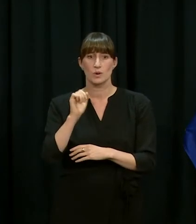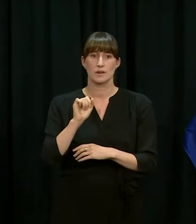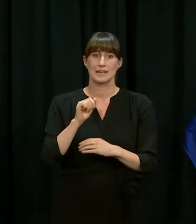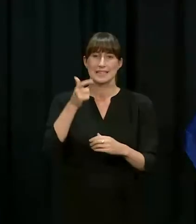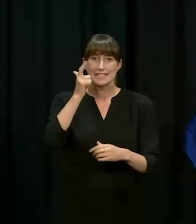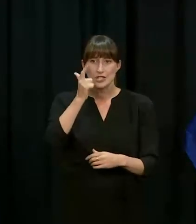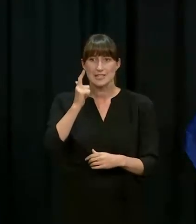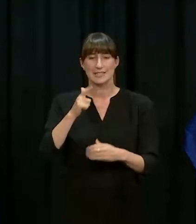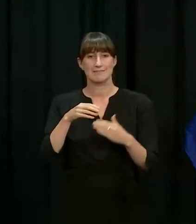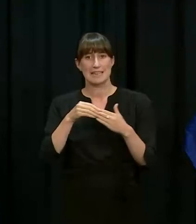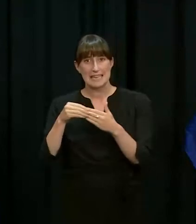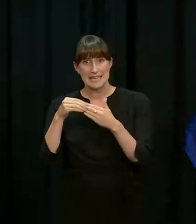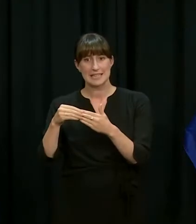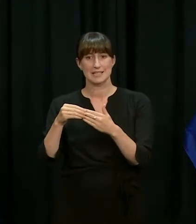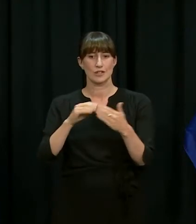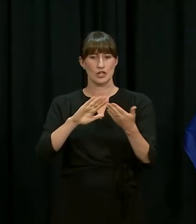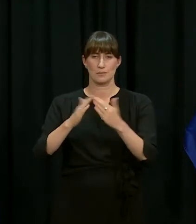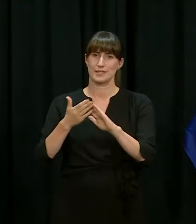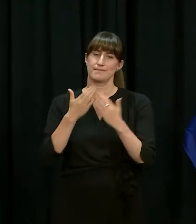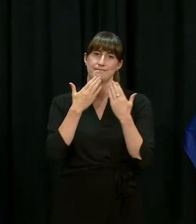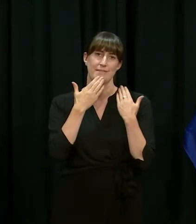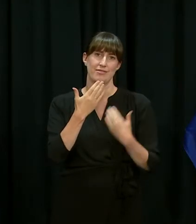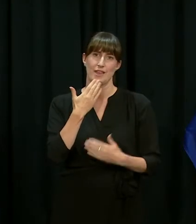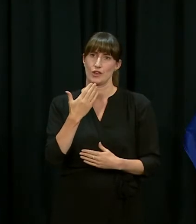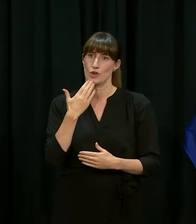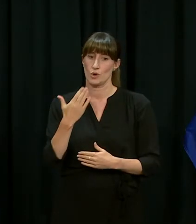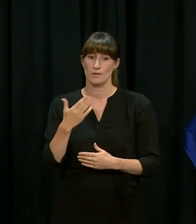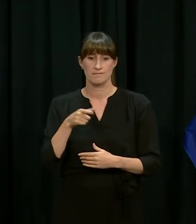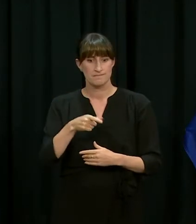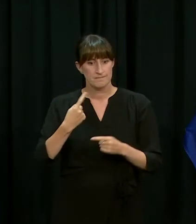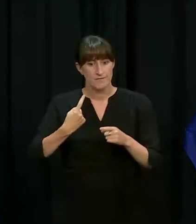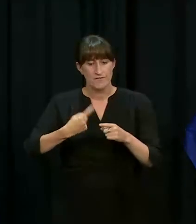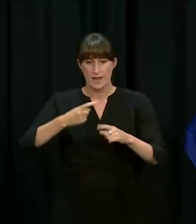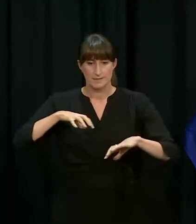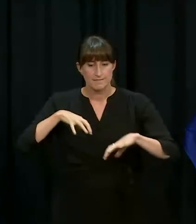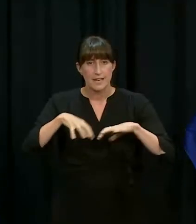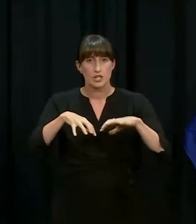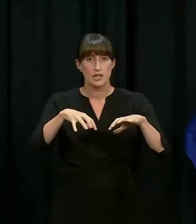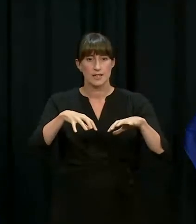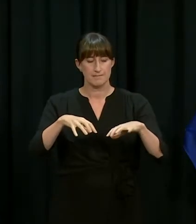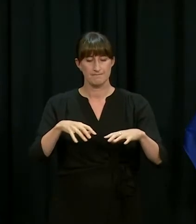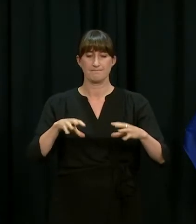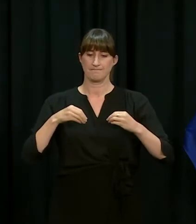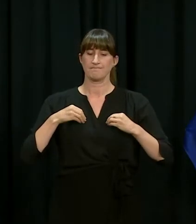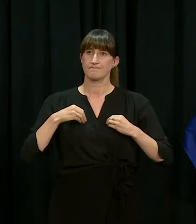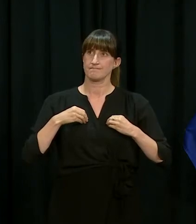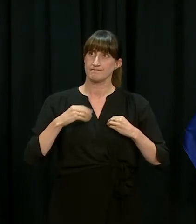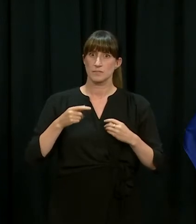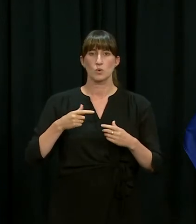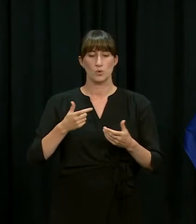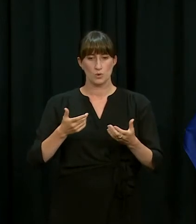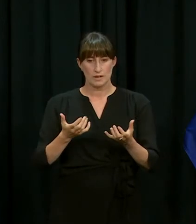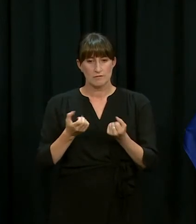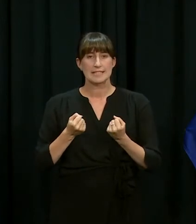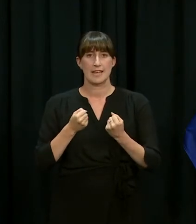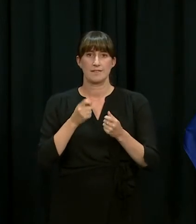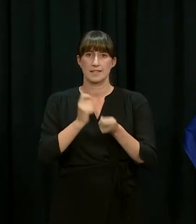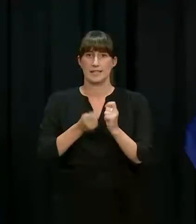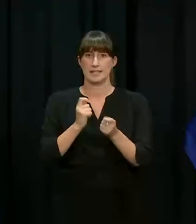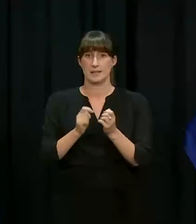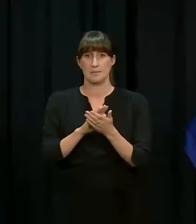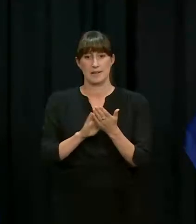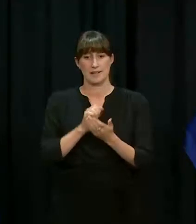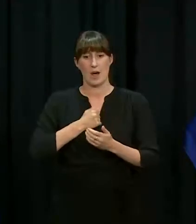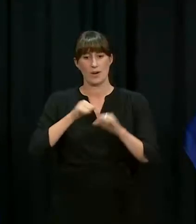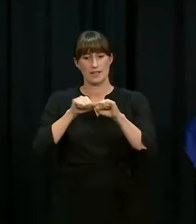have responded to this week's developments. Their prompt actions, willingness to be tested means our system has been able to kick in as it should